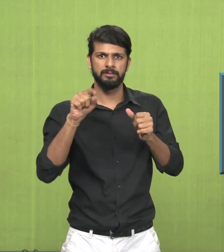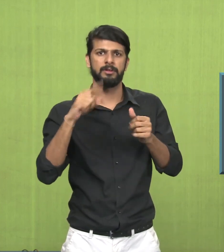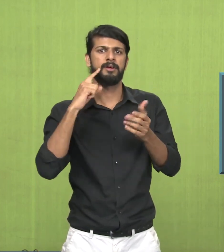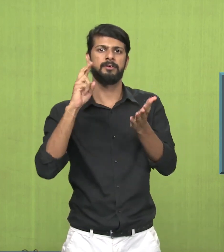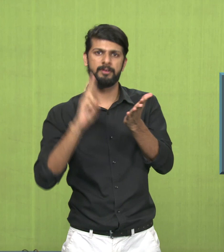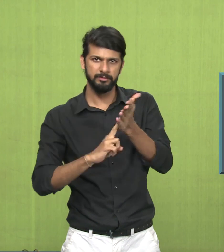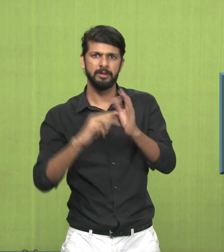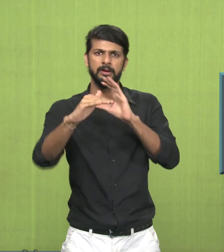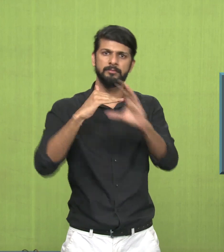signlanguage@nios.ac.in.